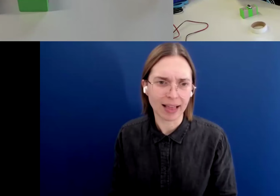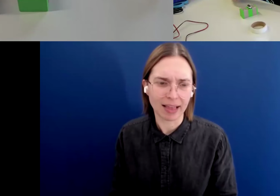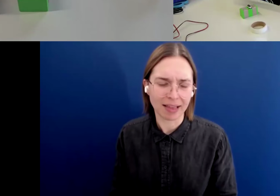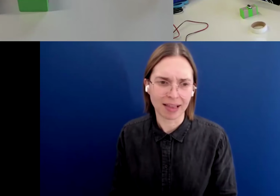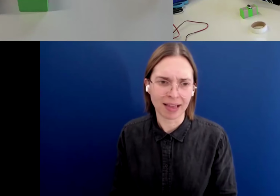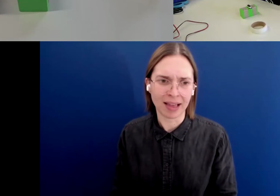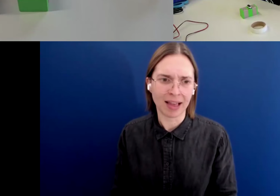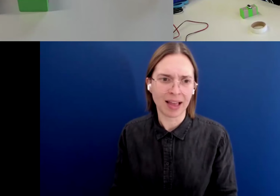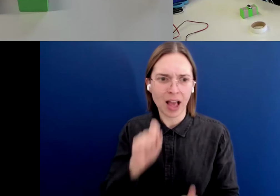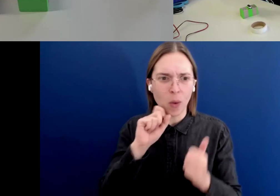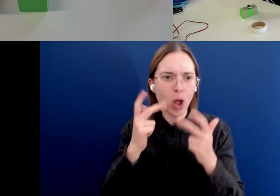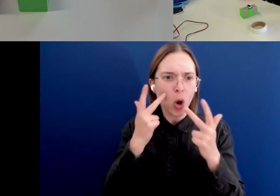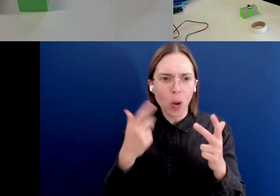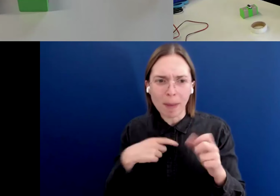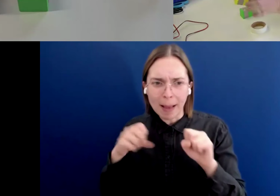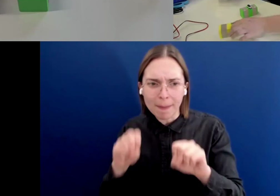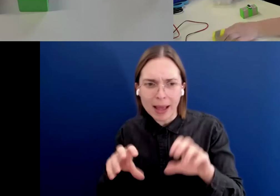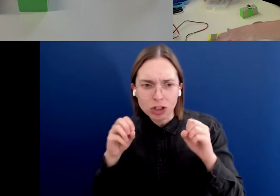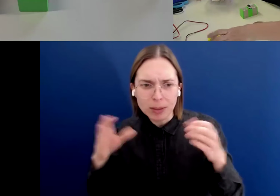going.